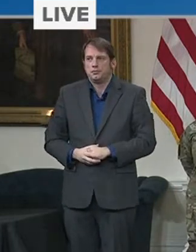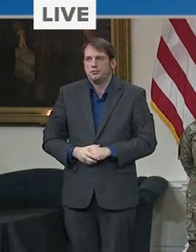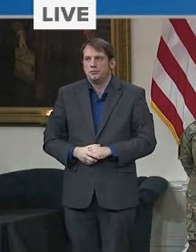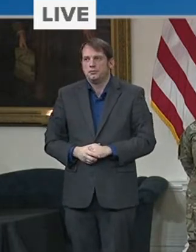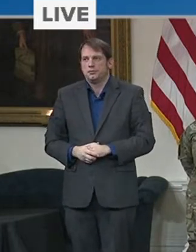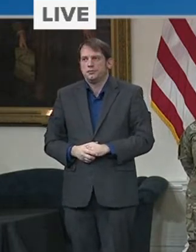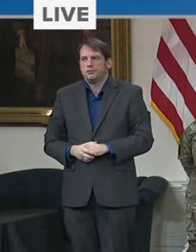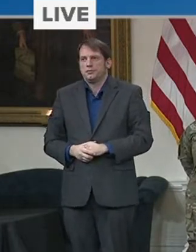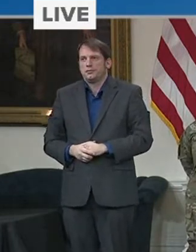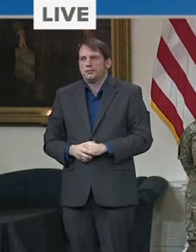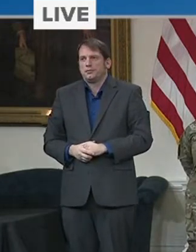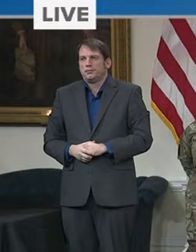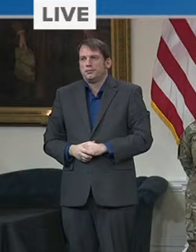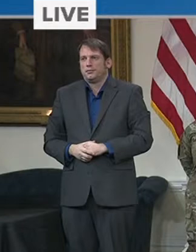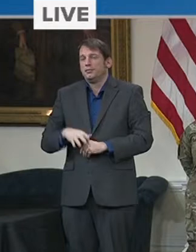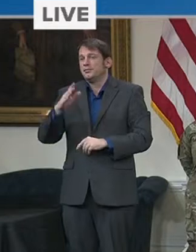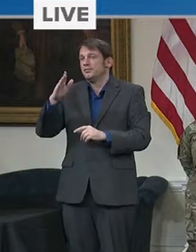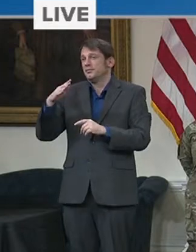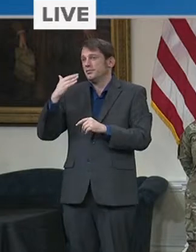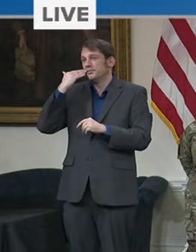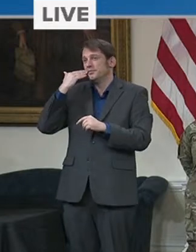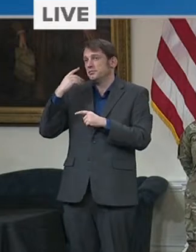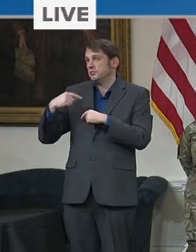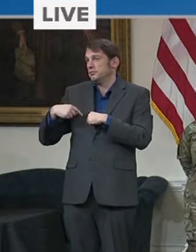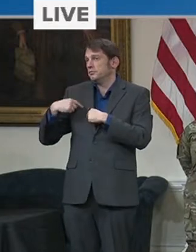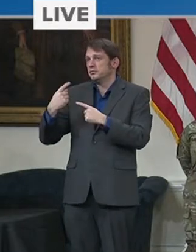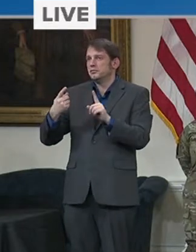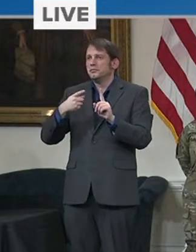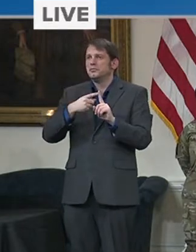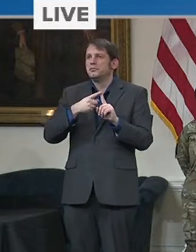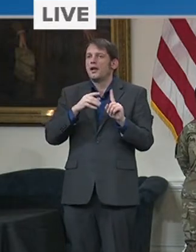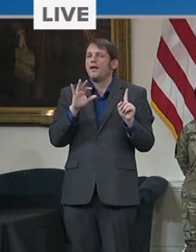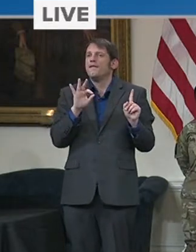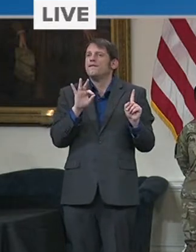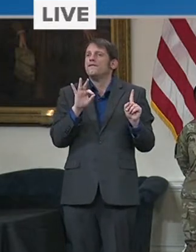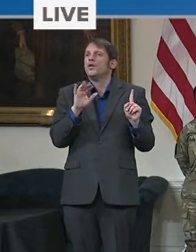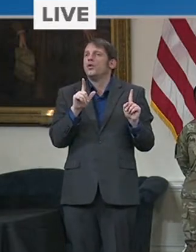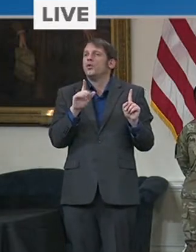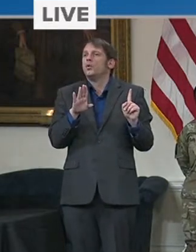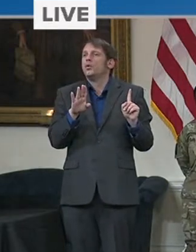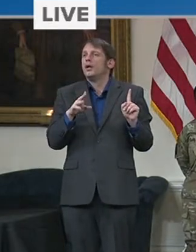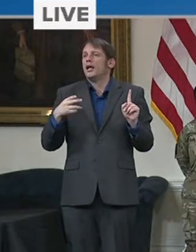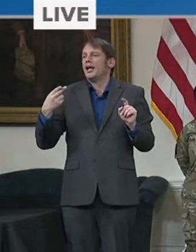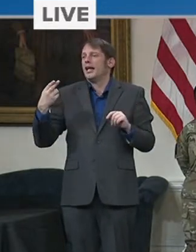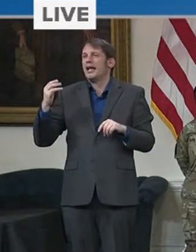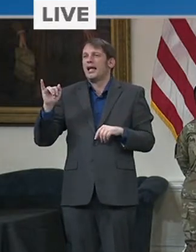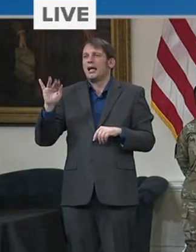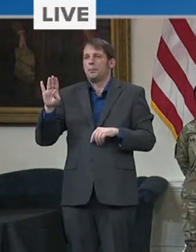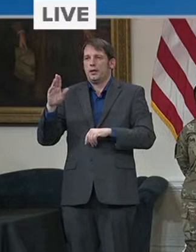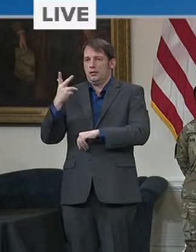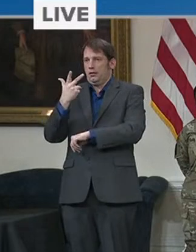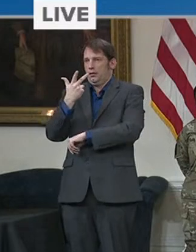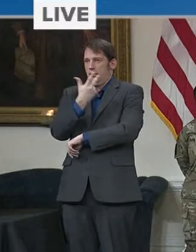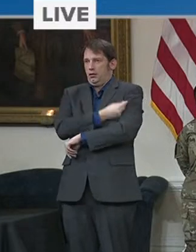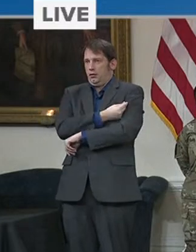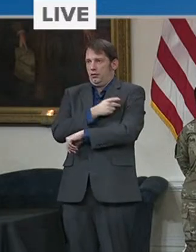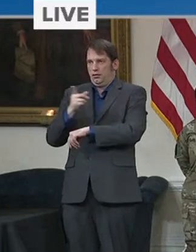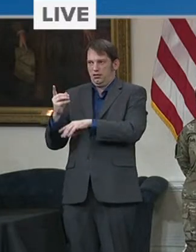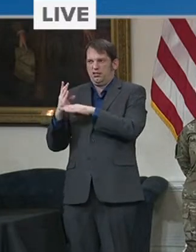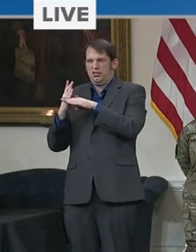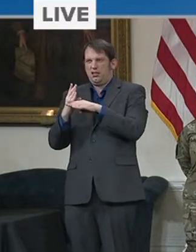Haemophilus influenza type B, or Hib, vaccine, which prevents a bacterial infection, was introduced